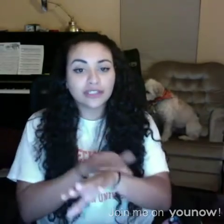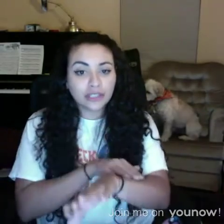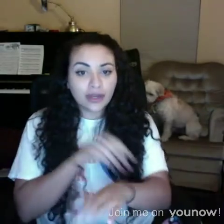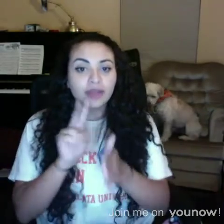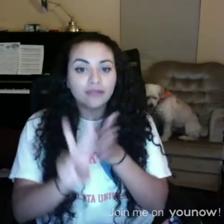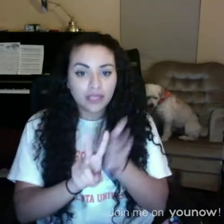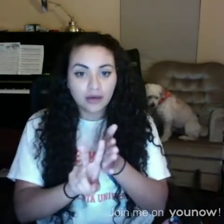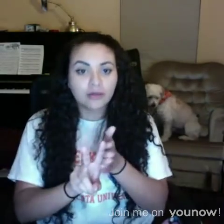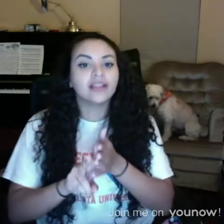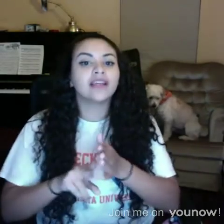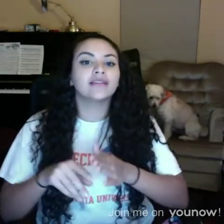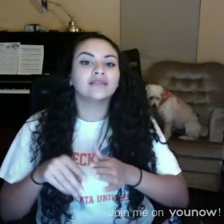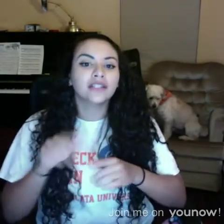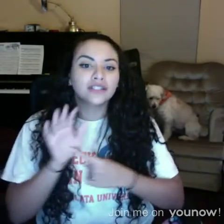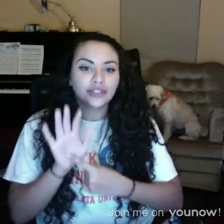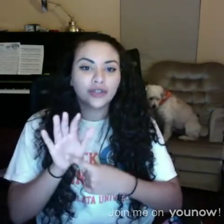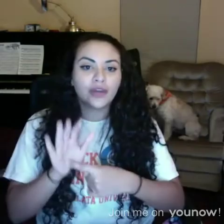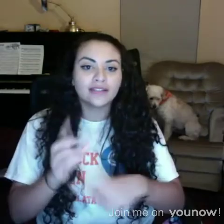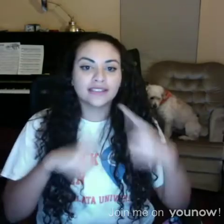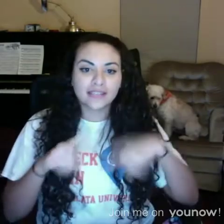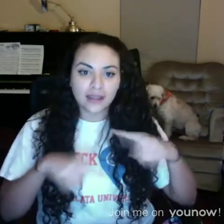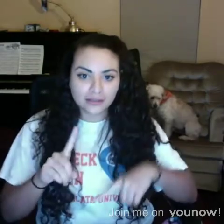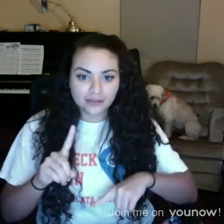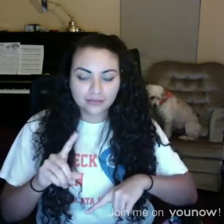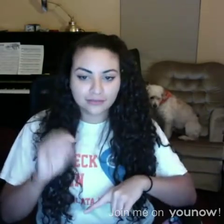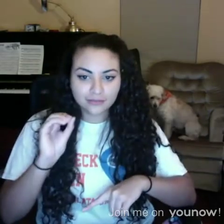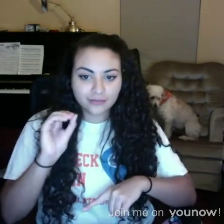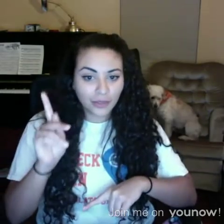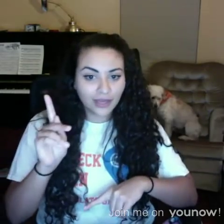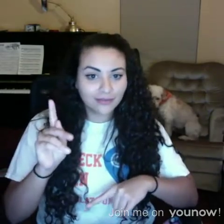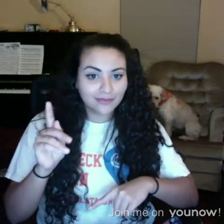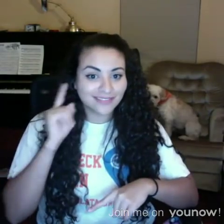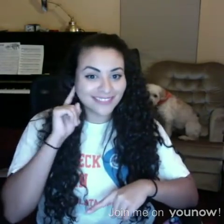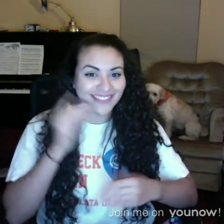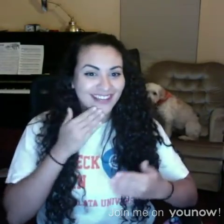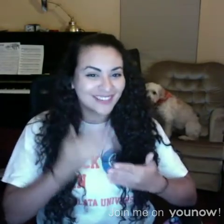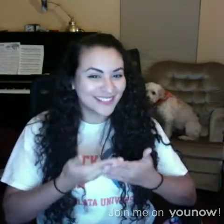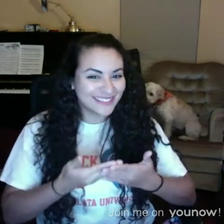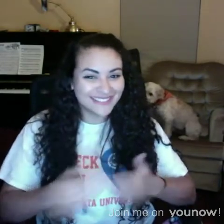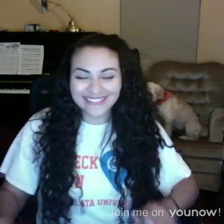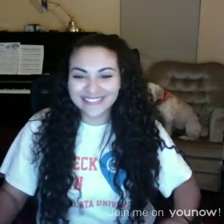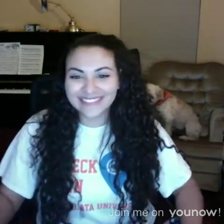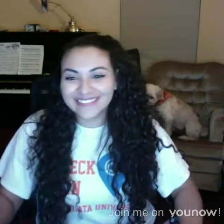I'm going to slow down the video and then show you guys the signs. Okay? Sound